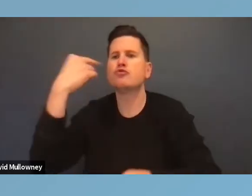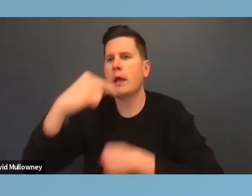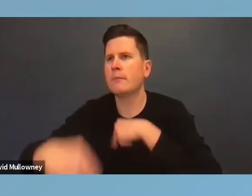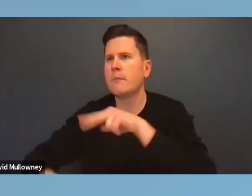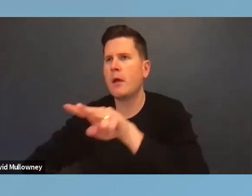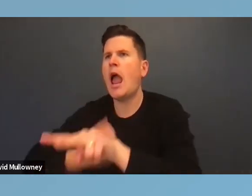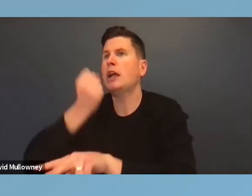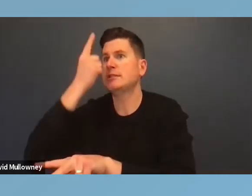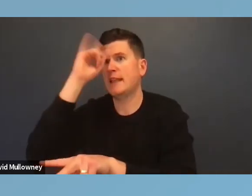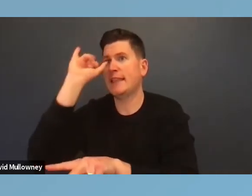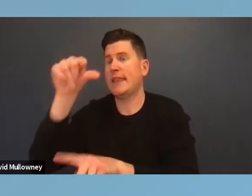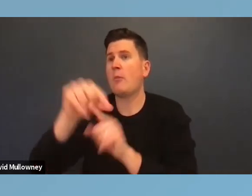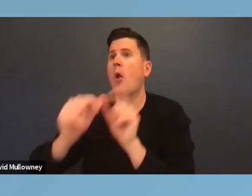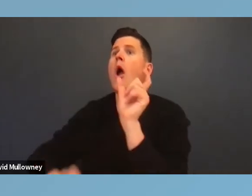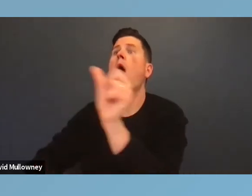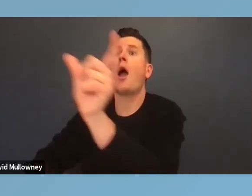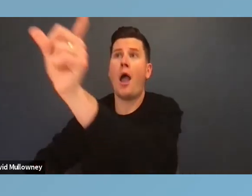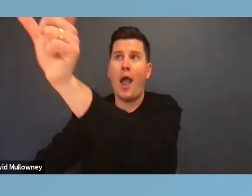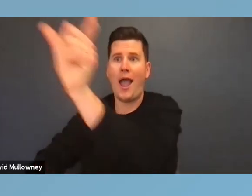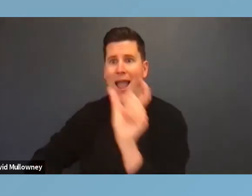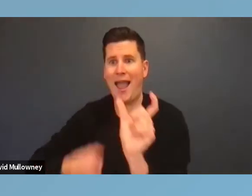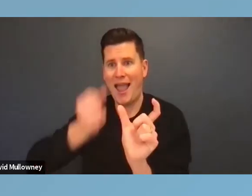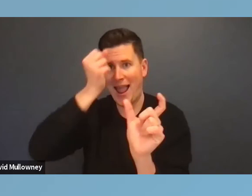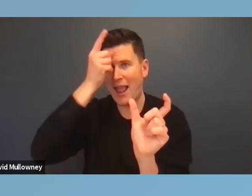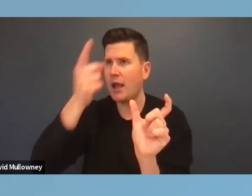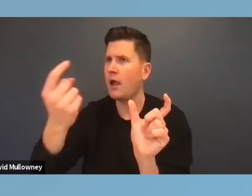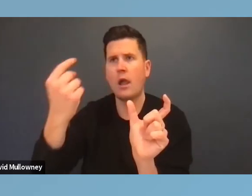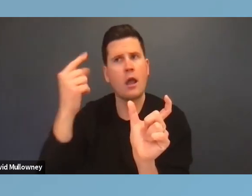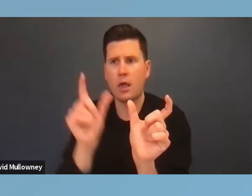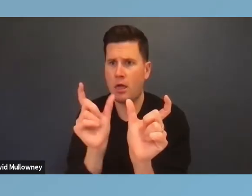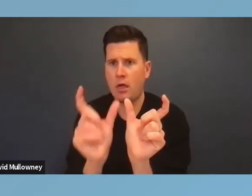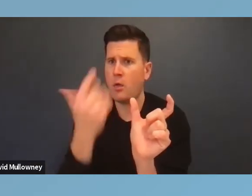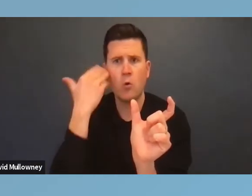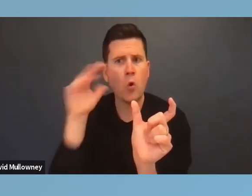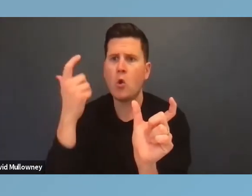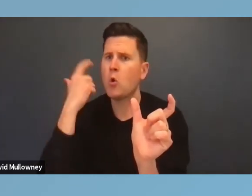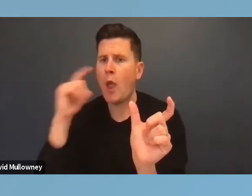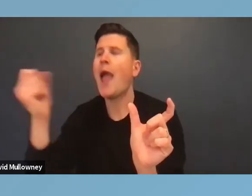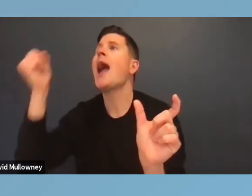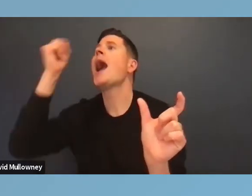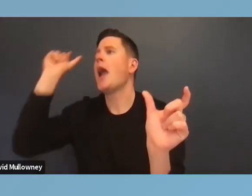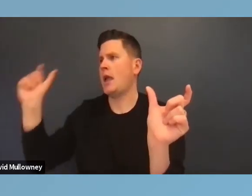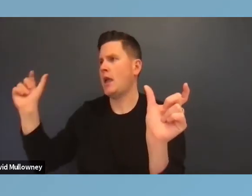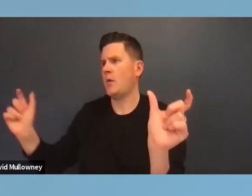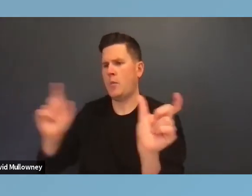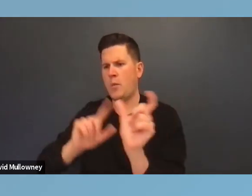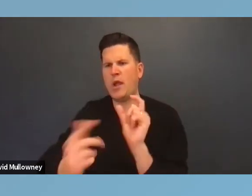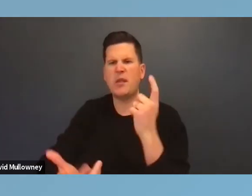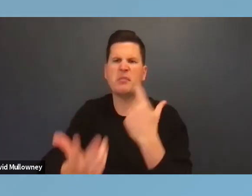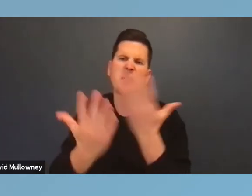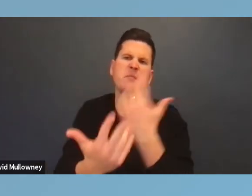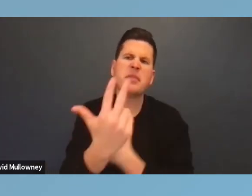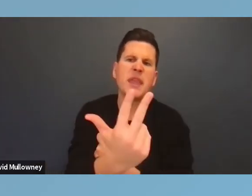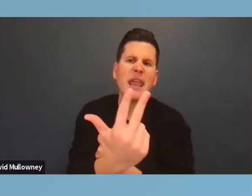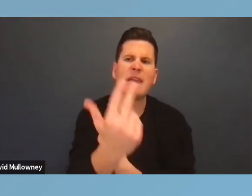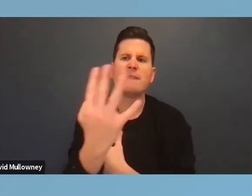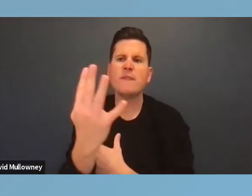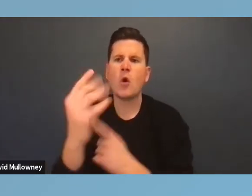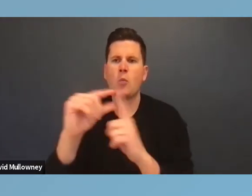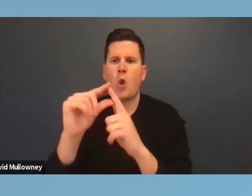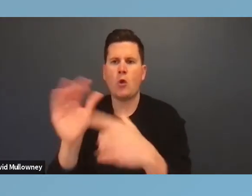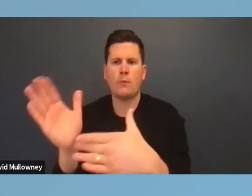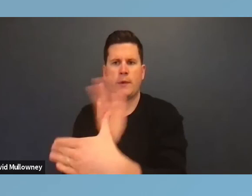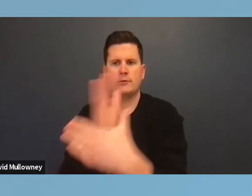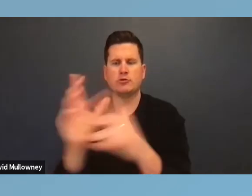lips. So you might catch a word, but then the next word you miss, and you catch the